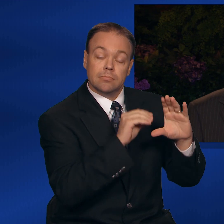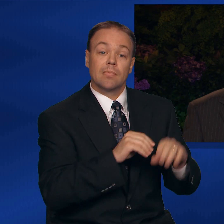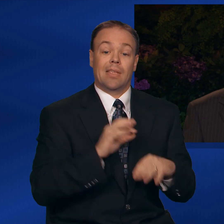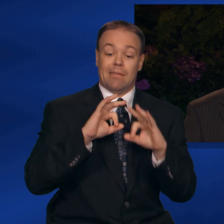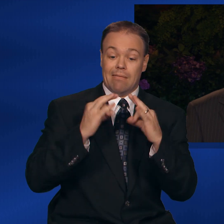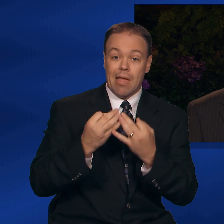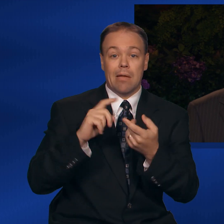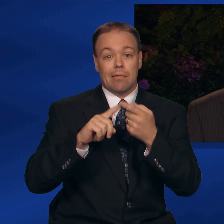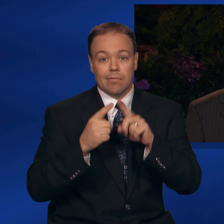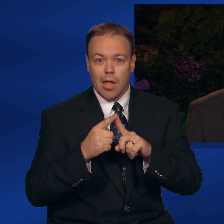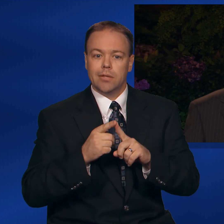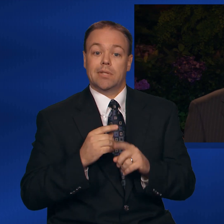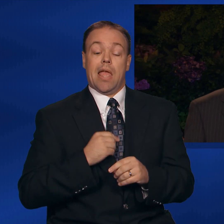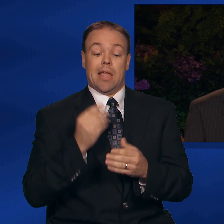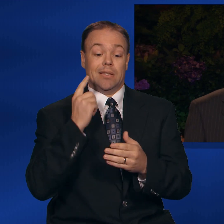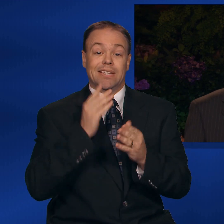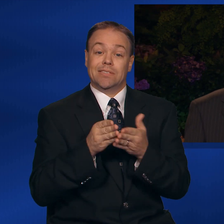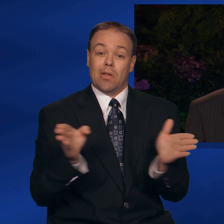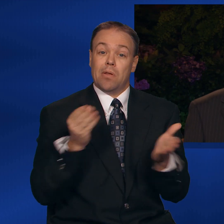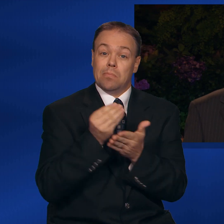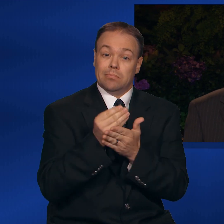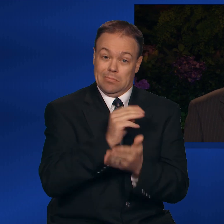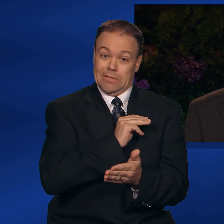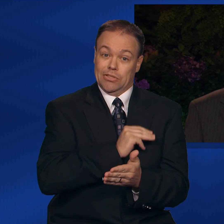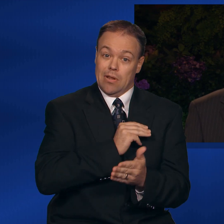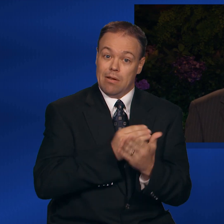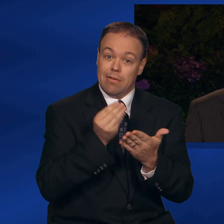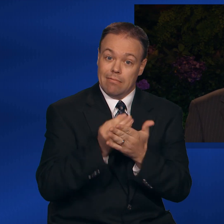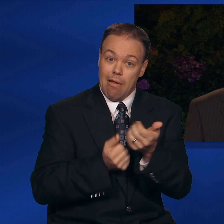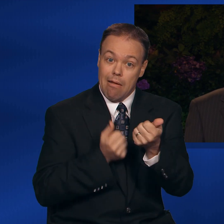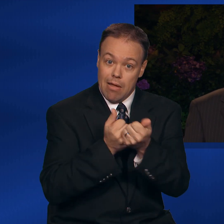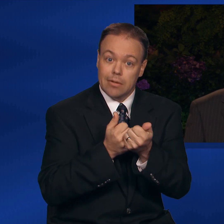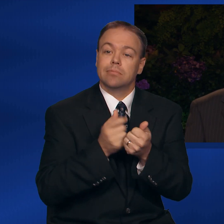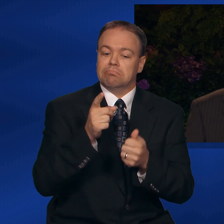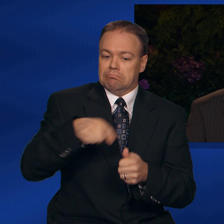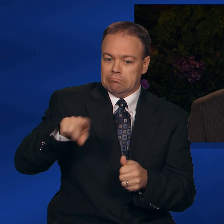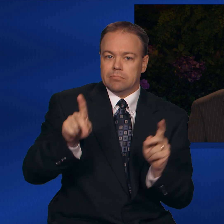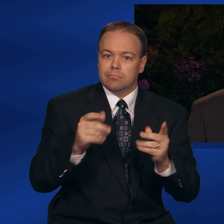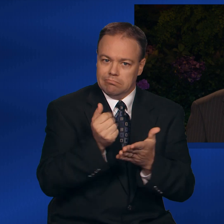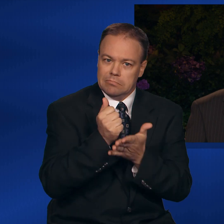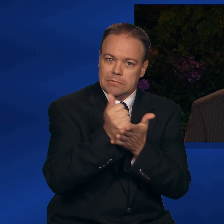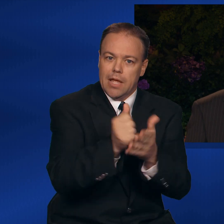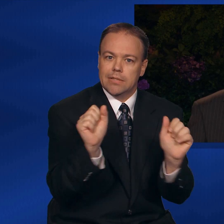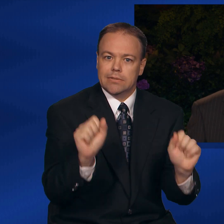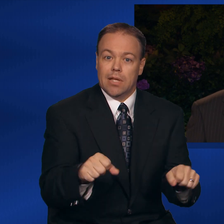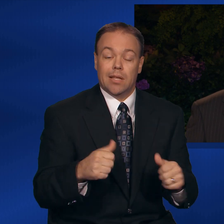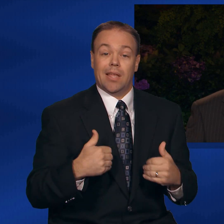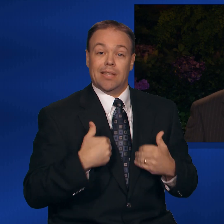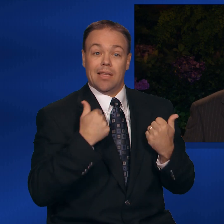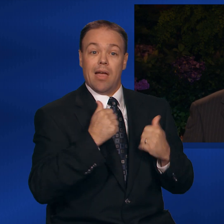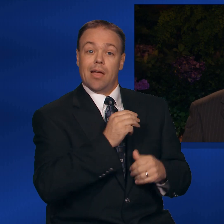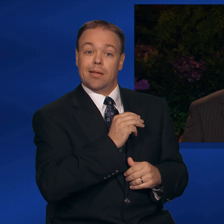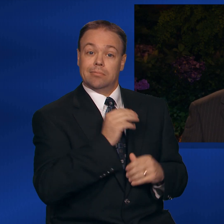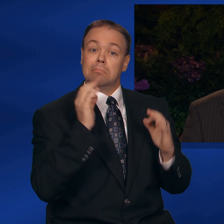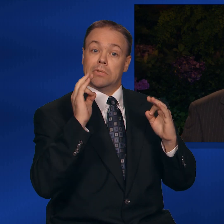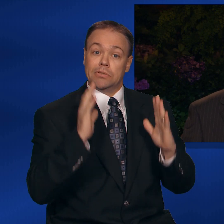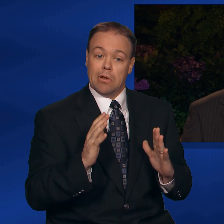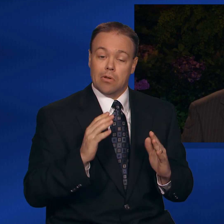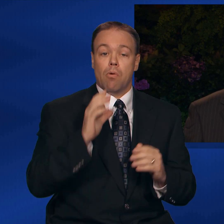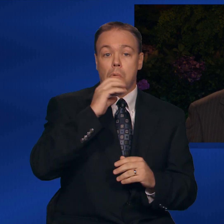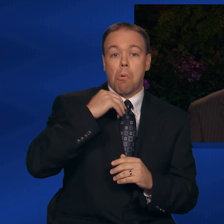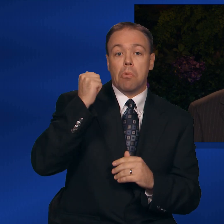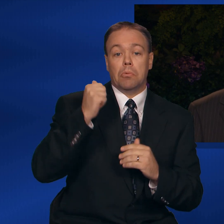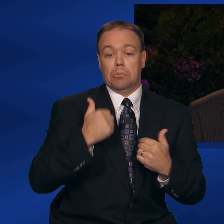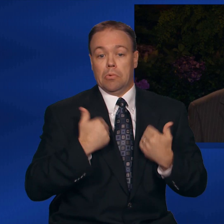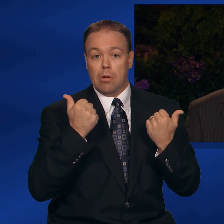to the General Missionary Fund may also assist. All missionaries, younger and older, serve with a